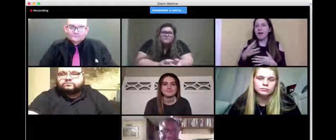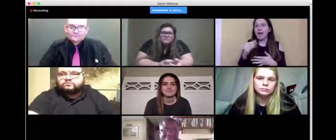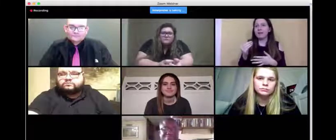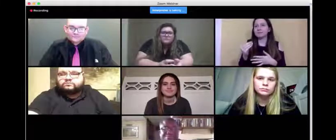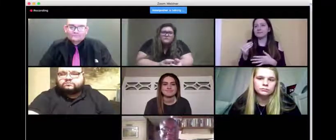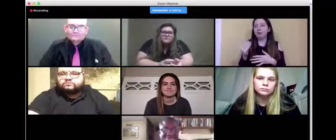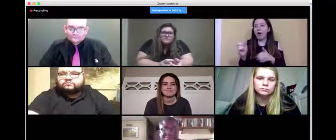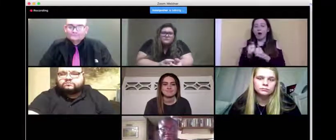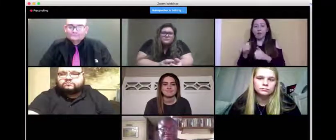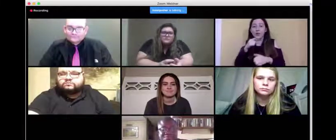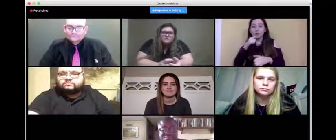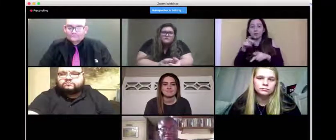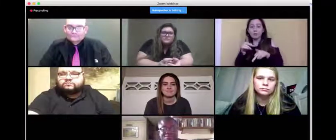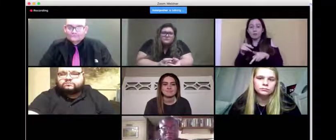don't know ASL,